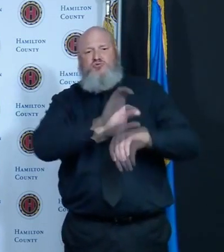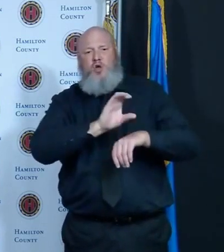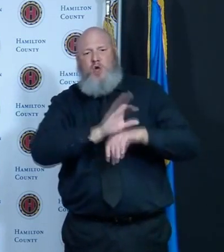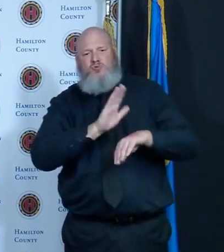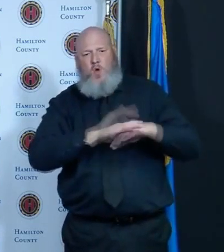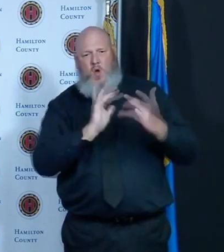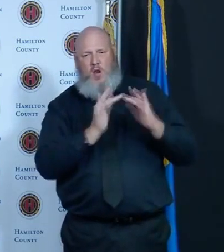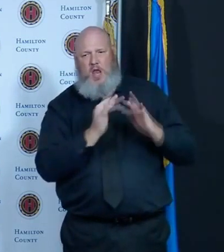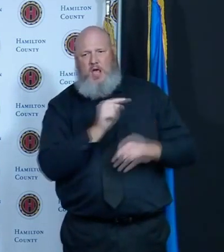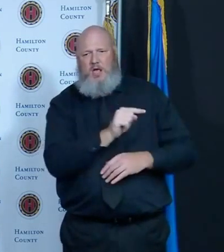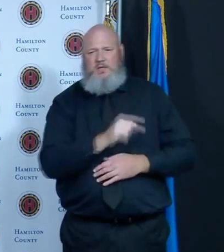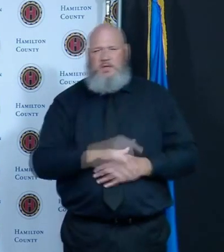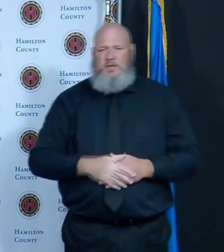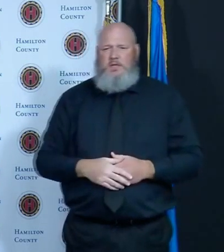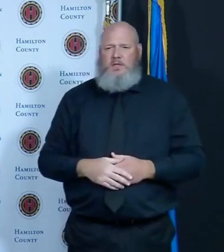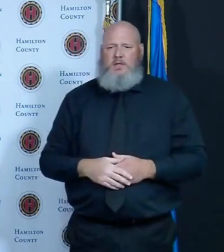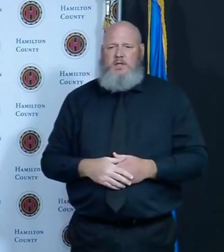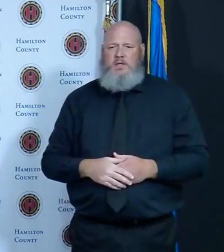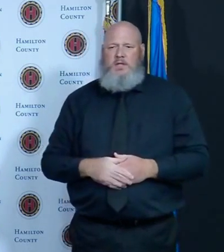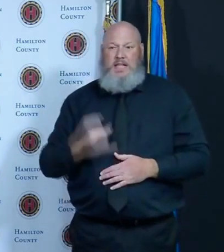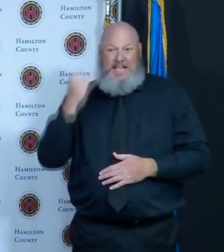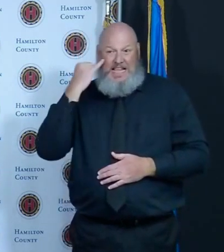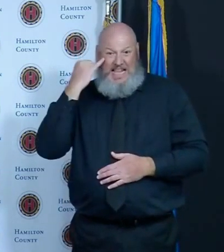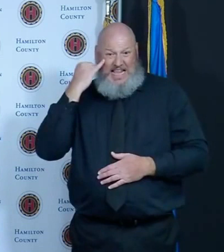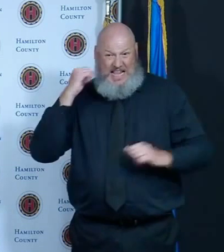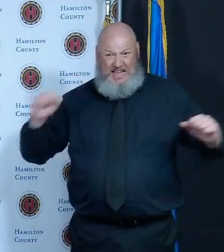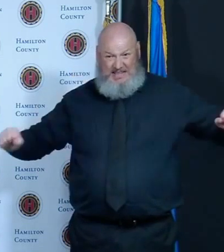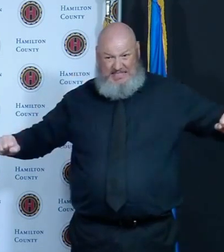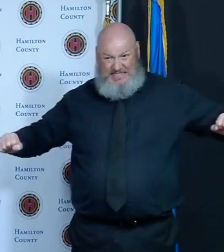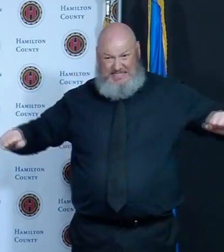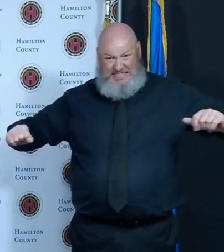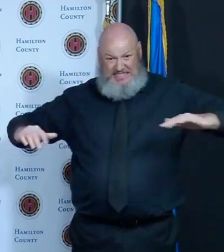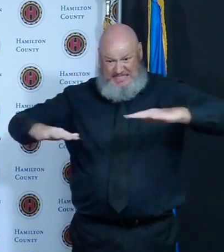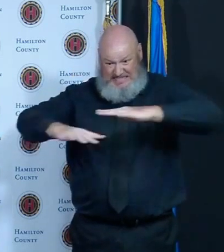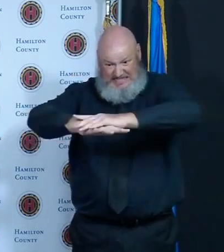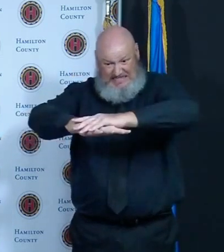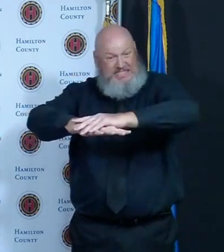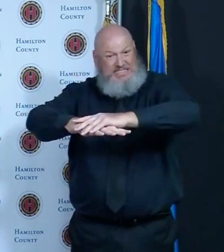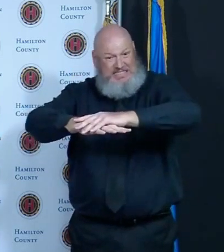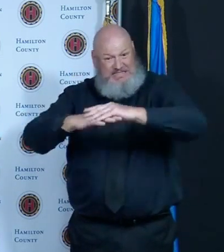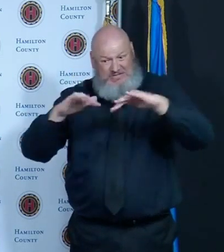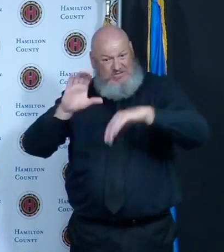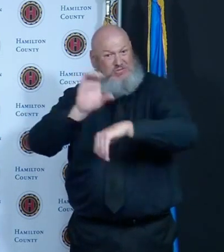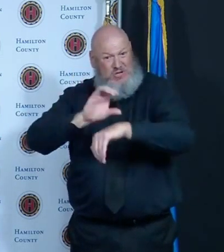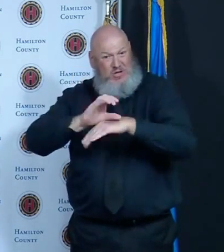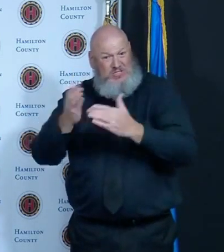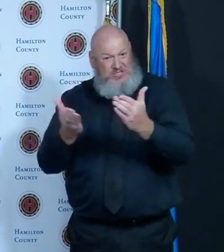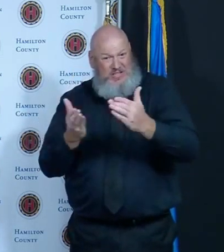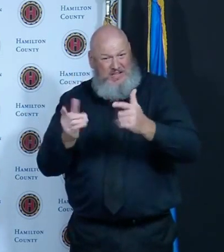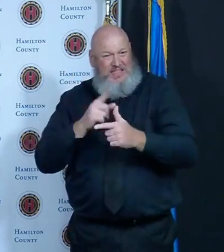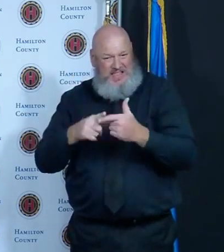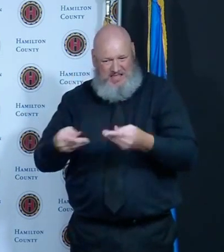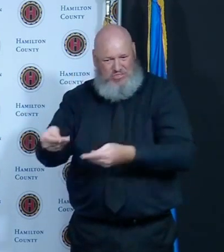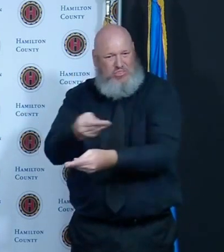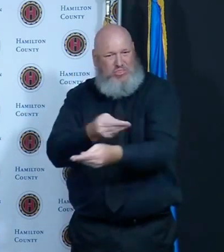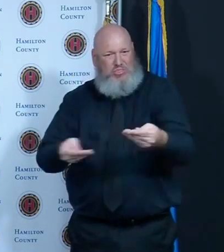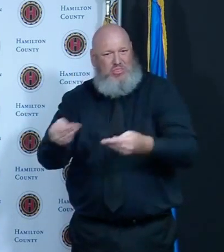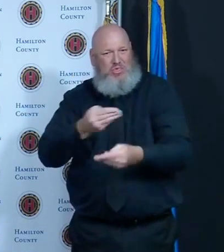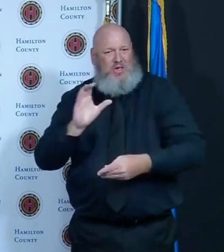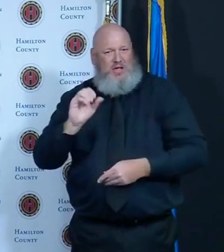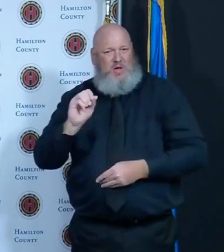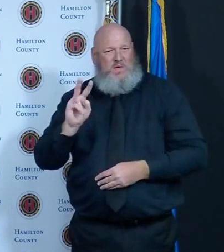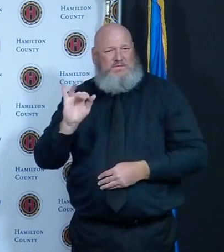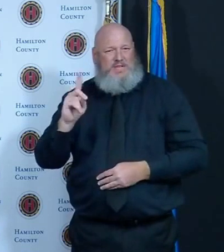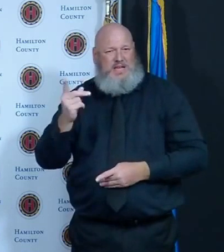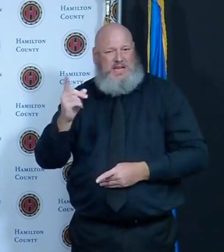in this community. We cannot afford to backslide right now. So fight the temptation to get together in